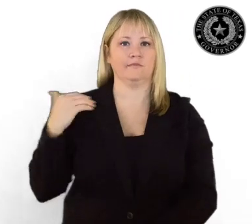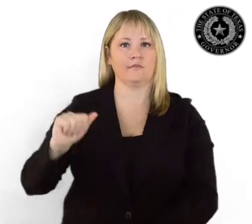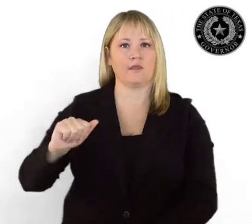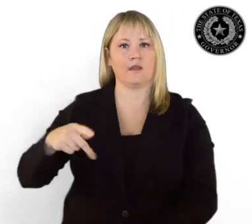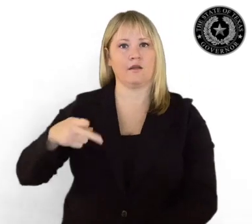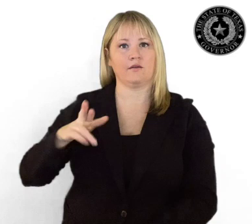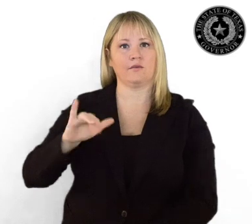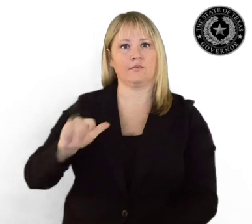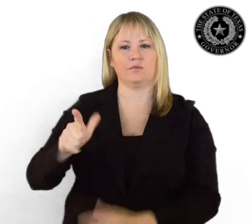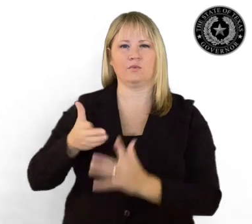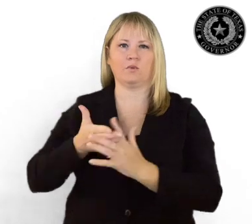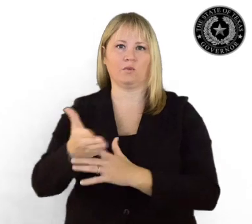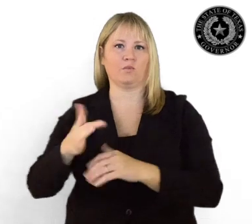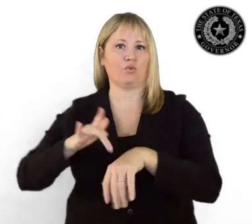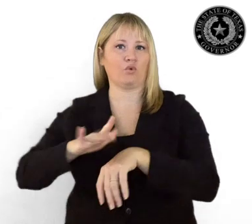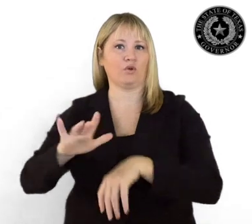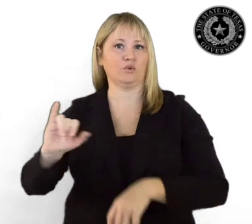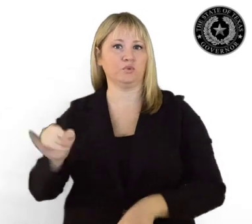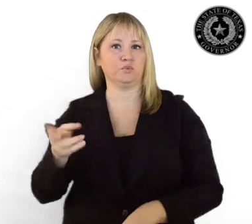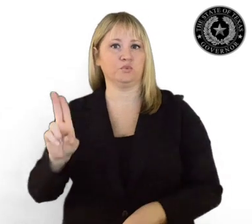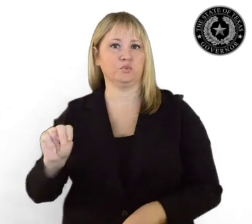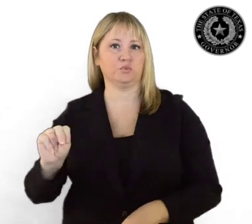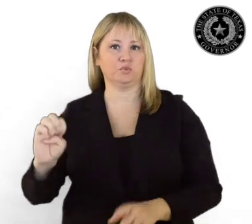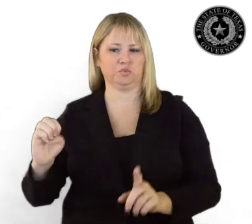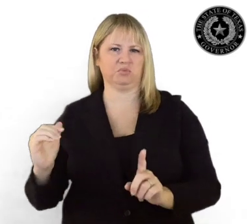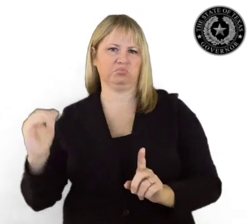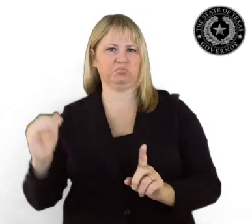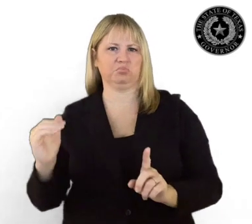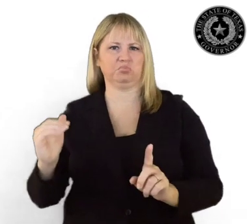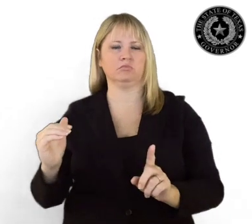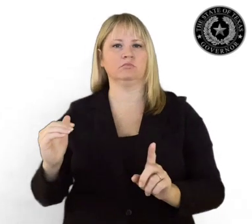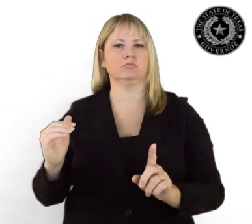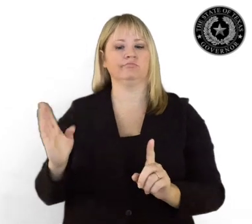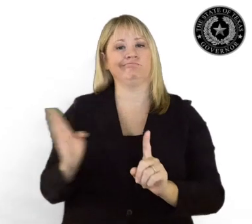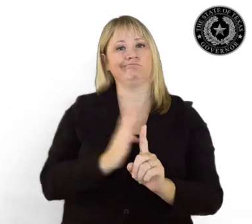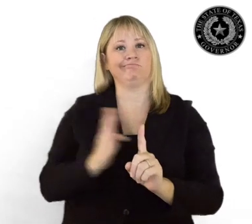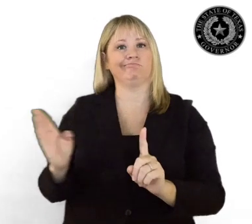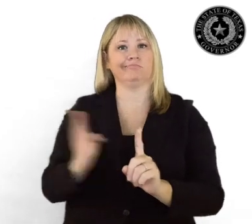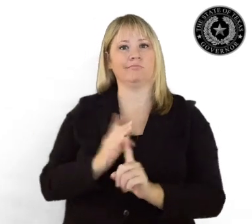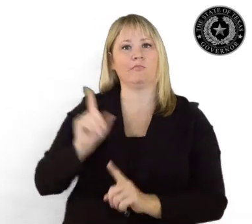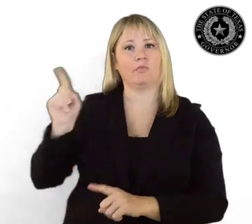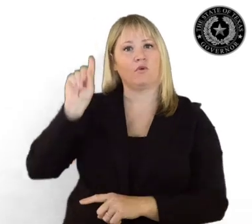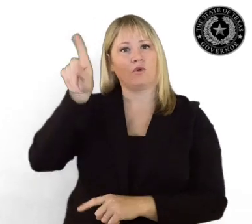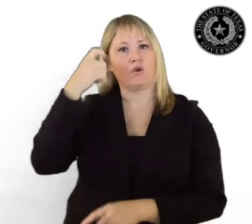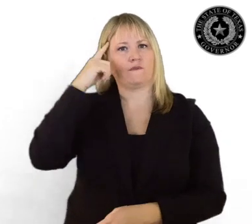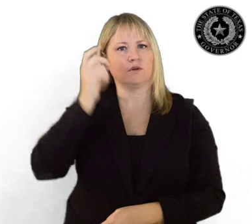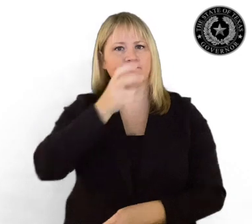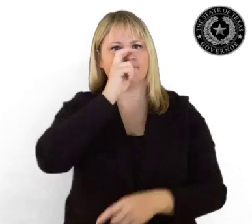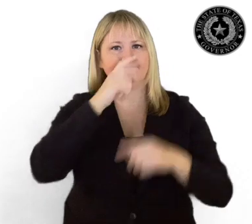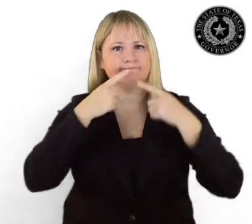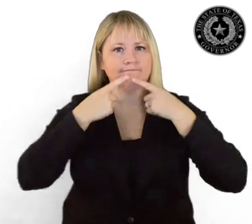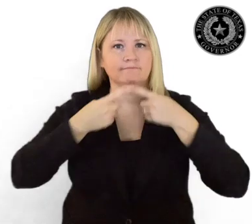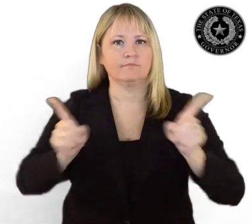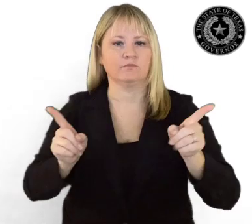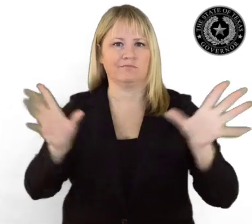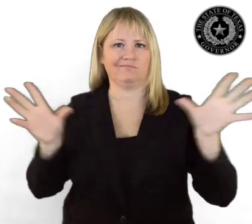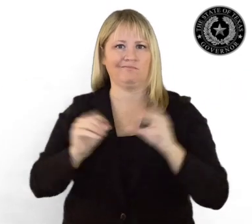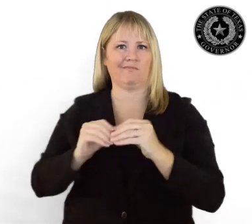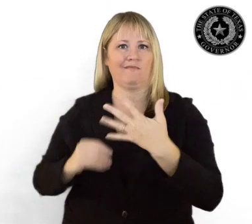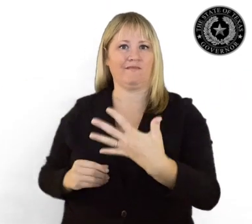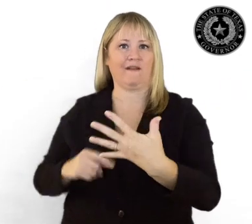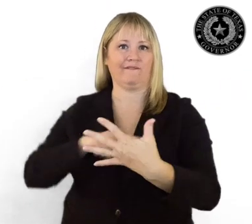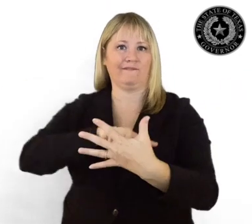whereas, I subsequently issued Executive Orders GA16, GA18, GA21, GA23,